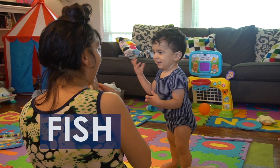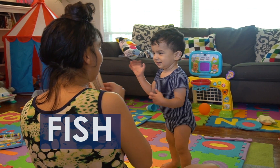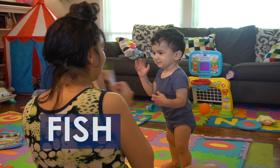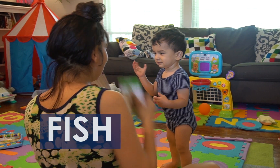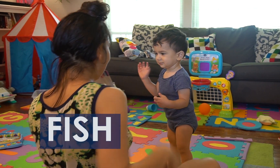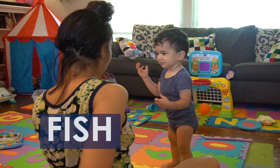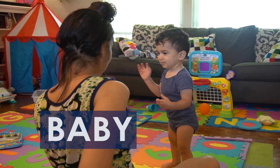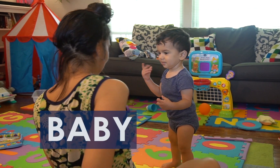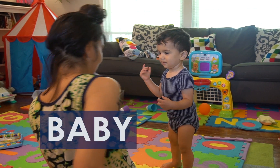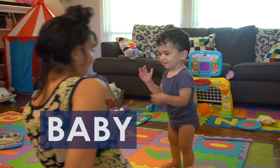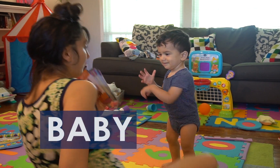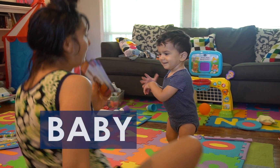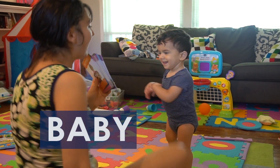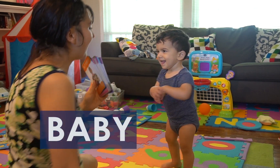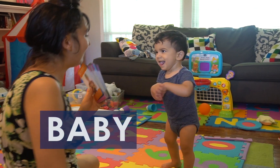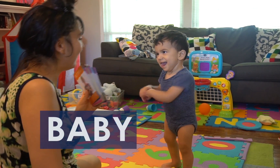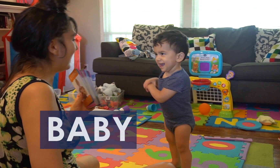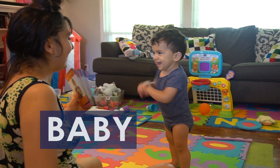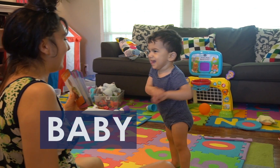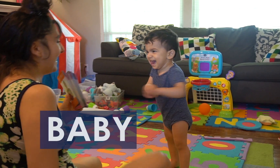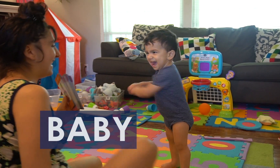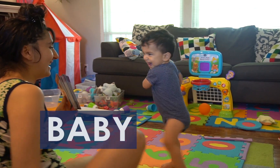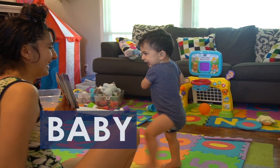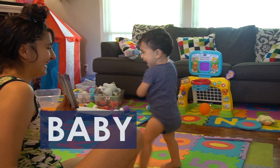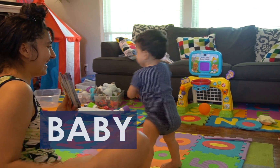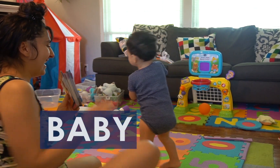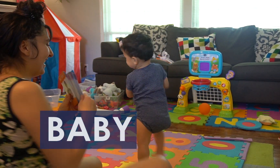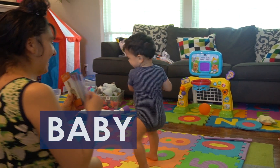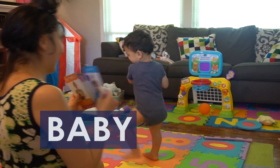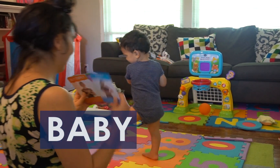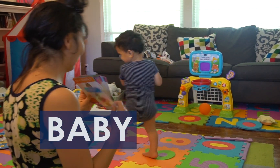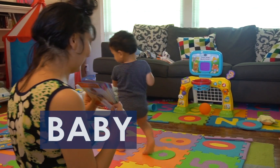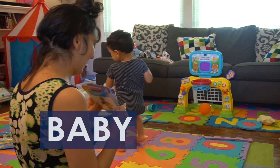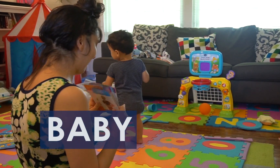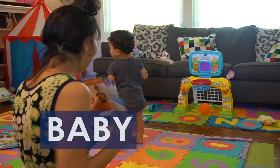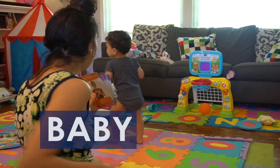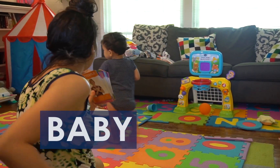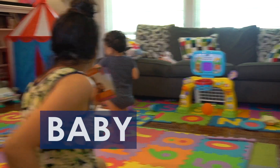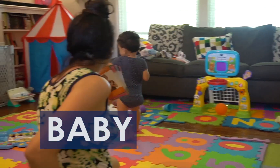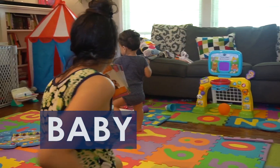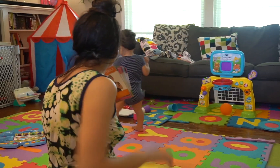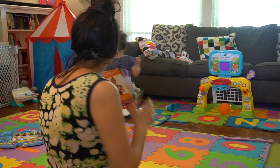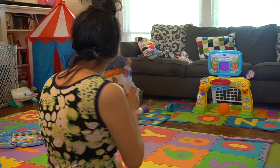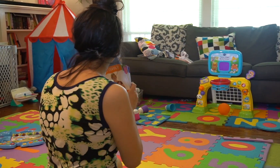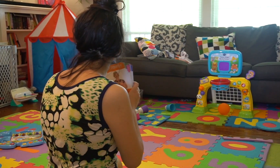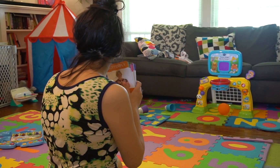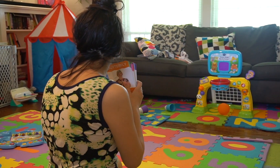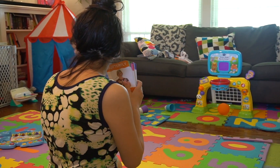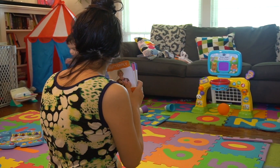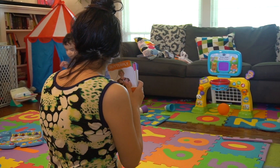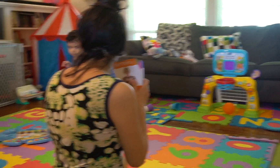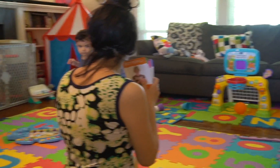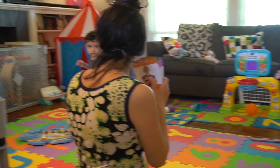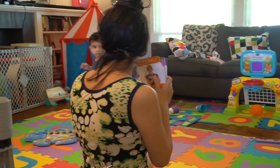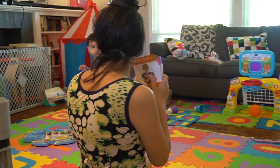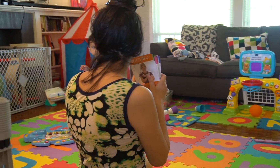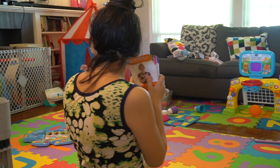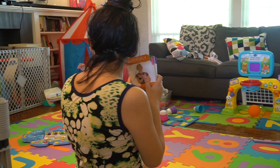Accident. Baby. Good job. Hey, what does this need? Need it. Help.